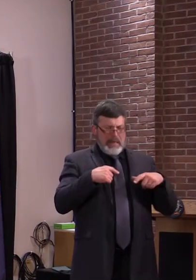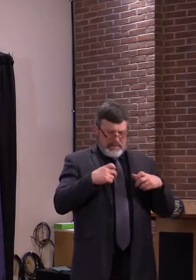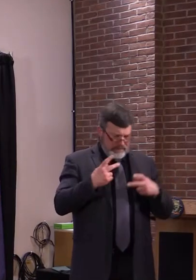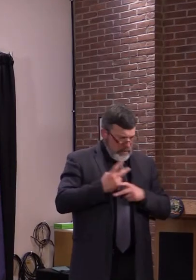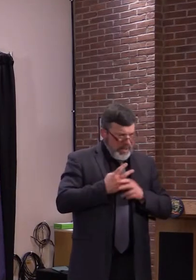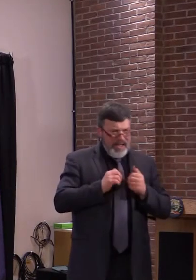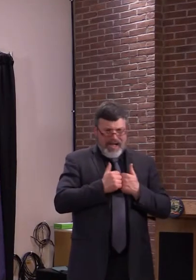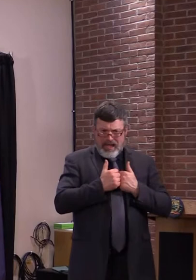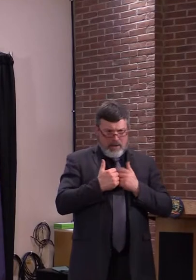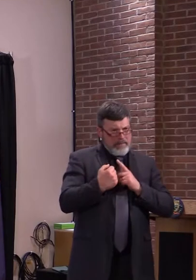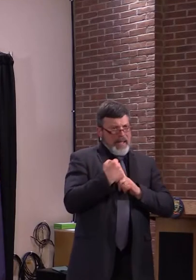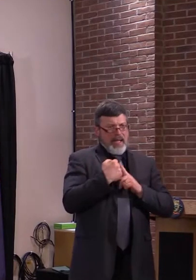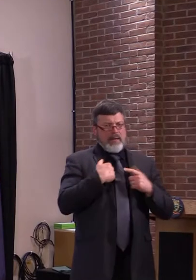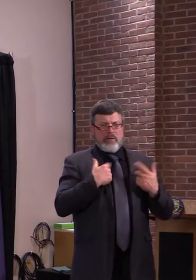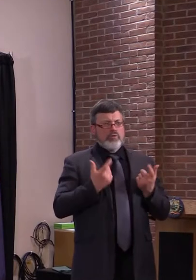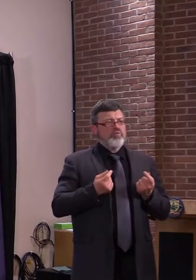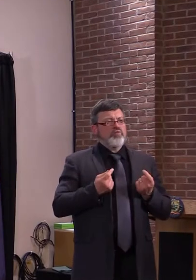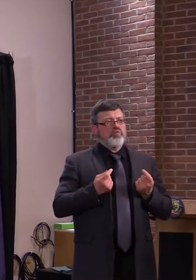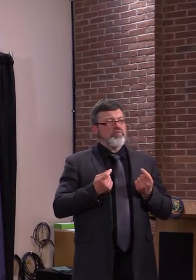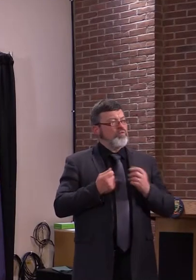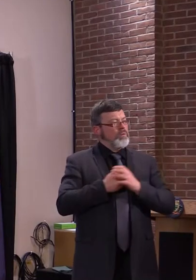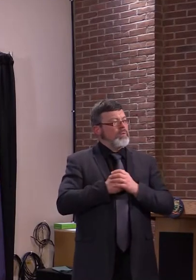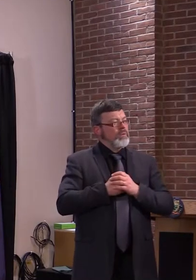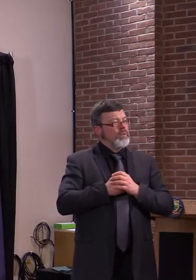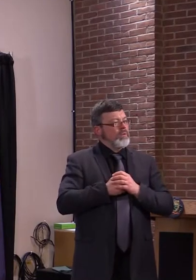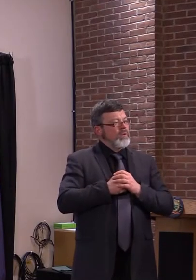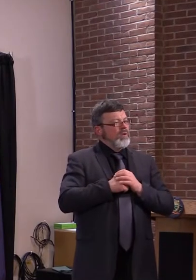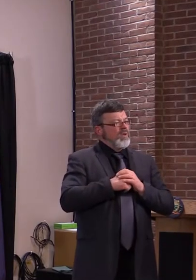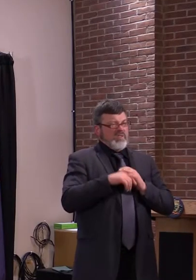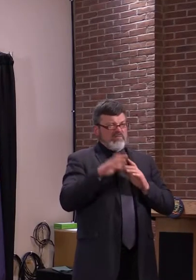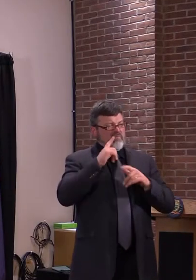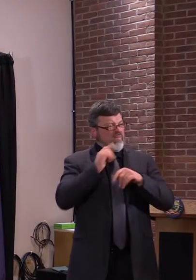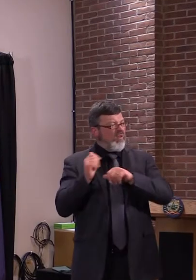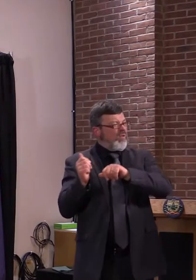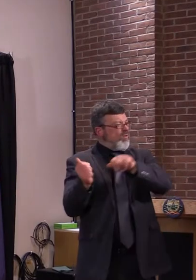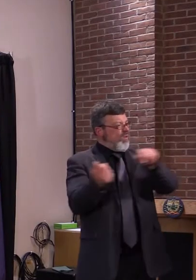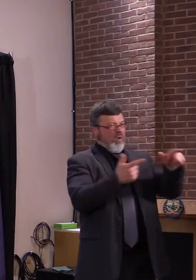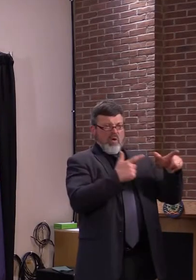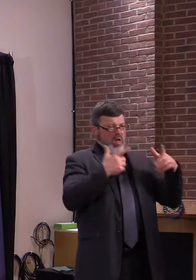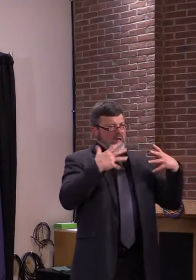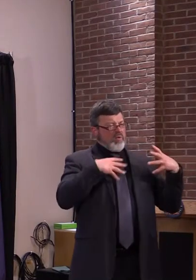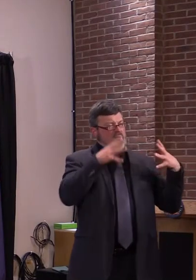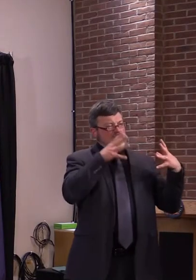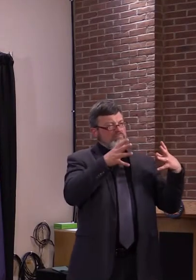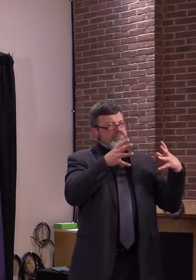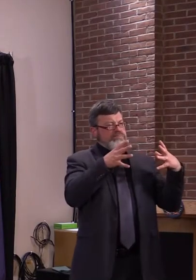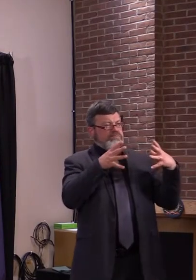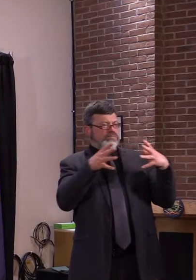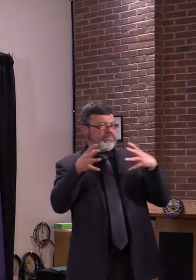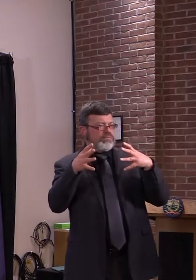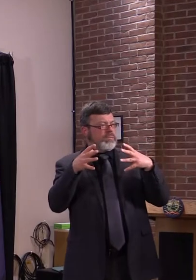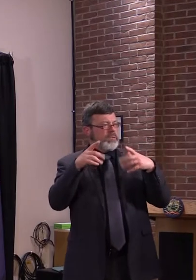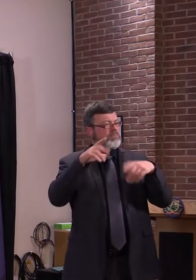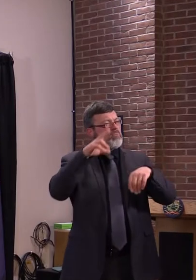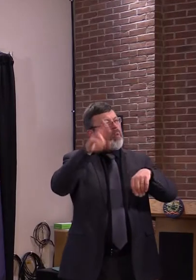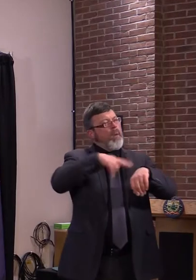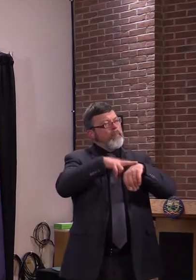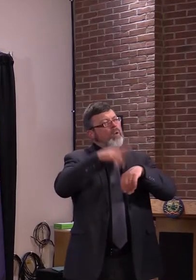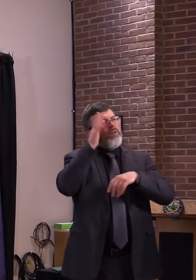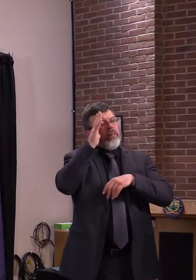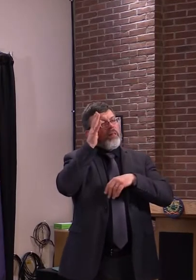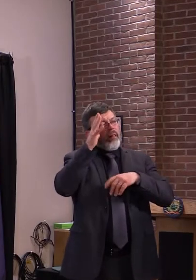Each of us will transition back to normal routines at a different pace. Try not to take on too much too